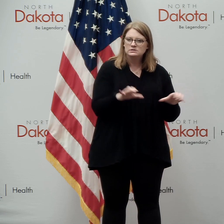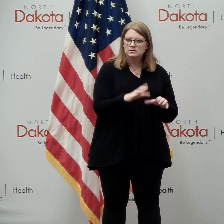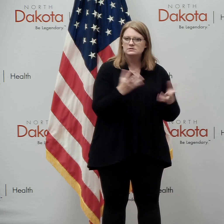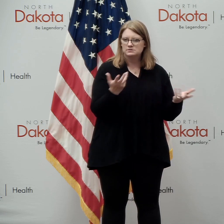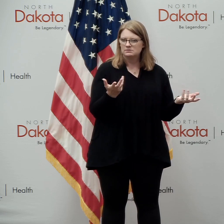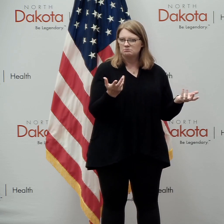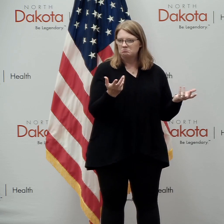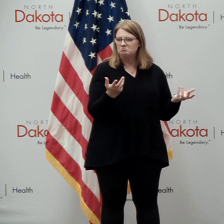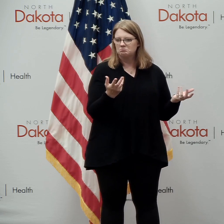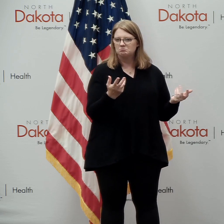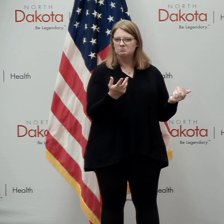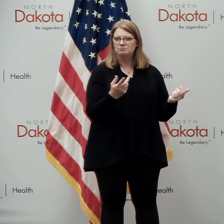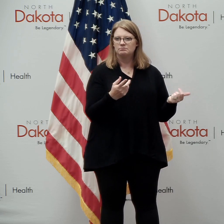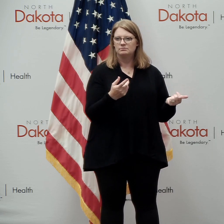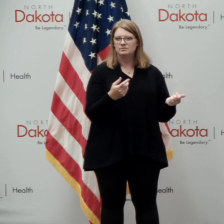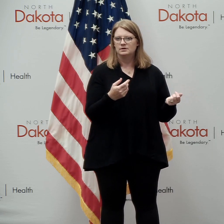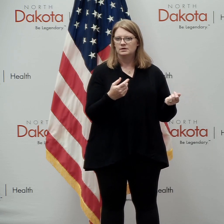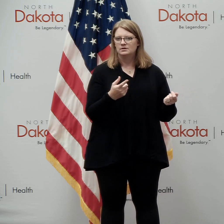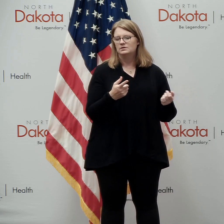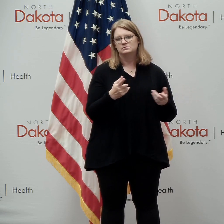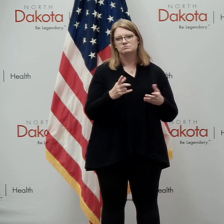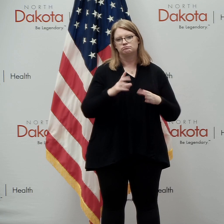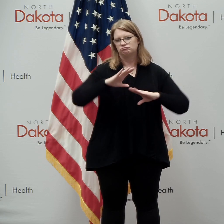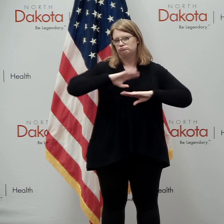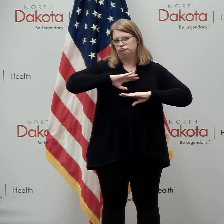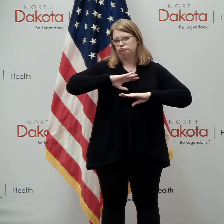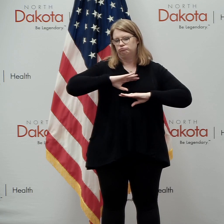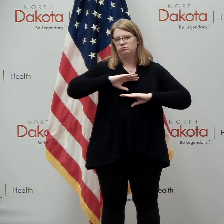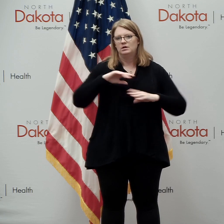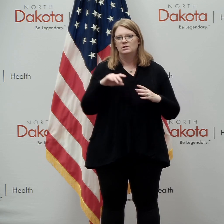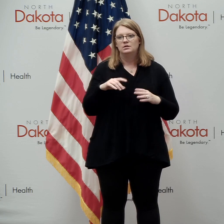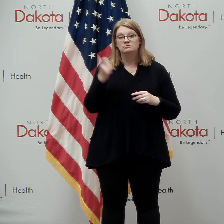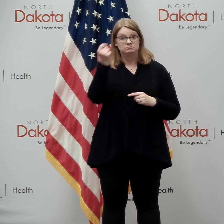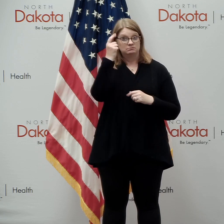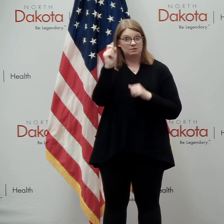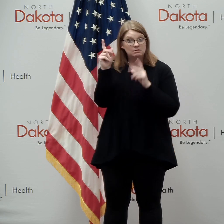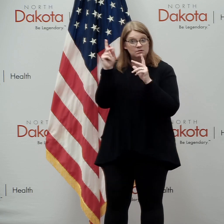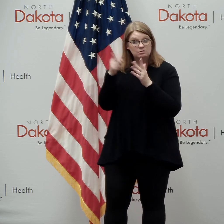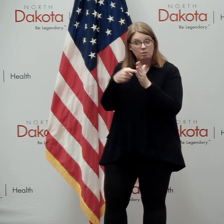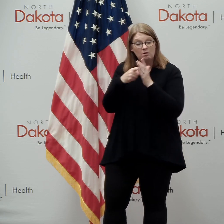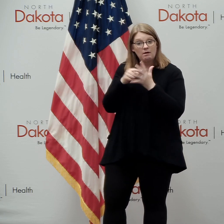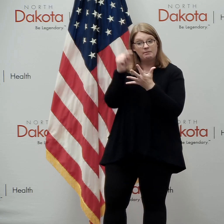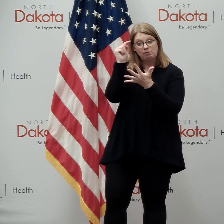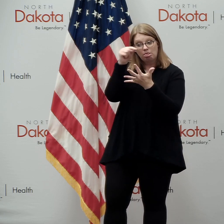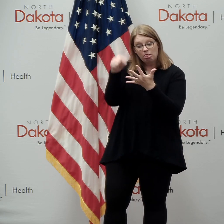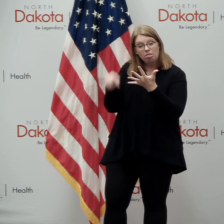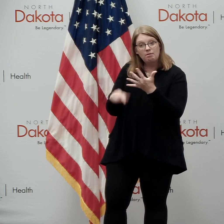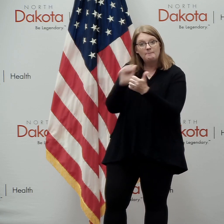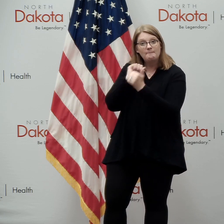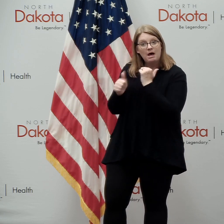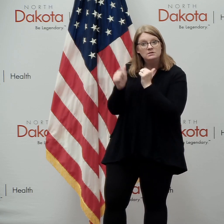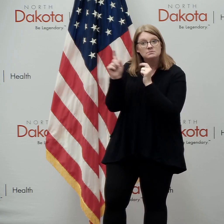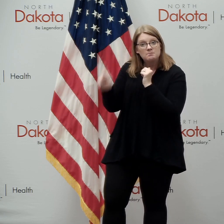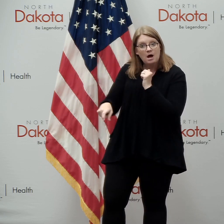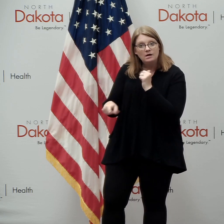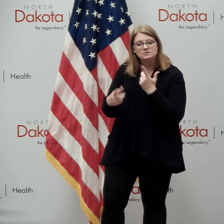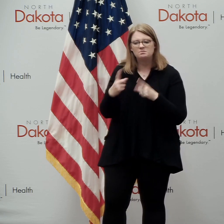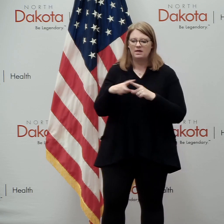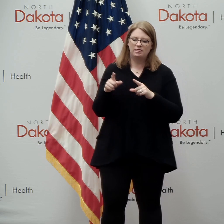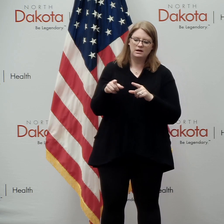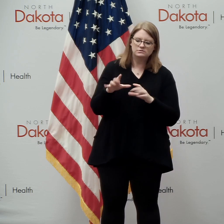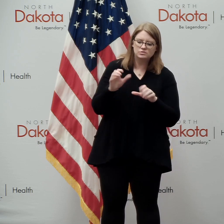this is surely sufficient. A person still has to pass all the requirements to be able to do that, but they're just able to do it on a